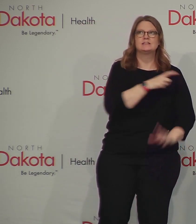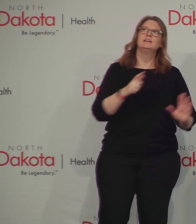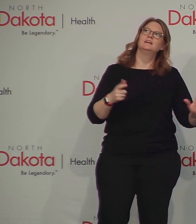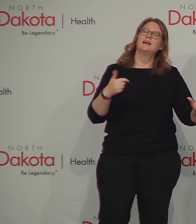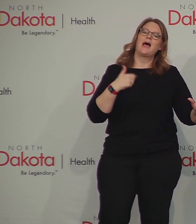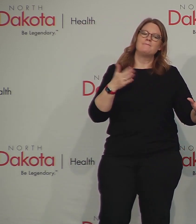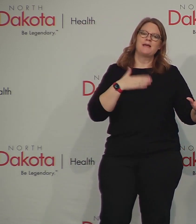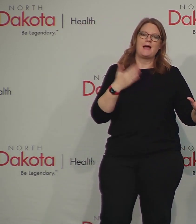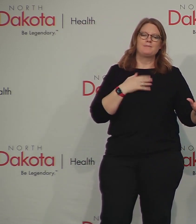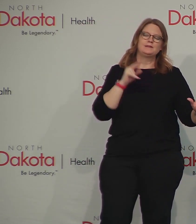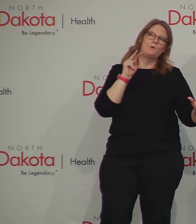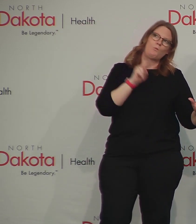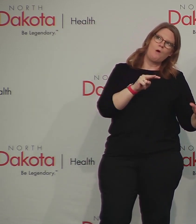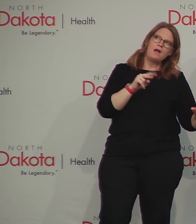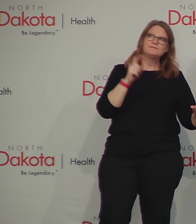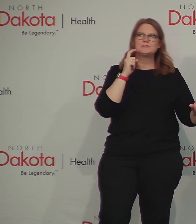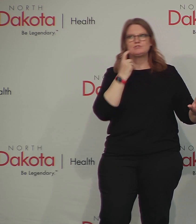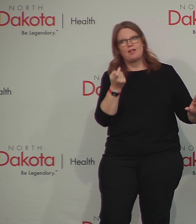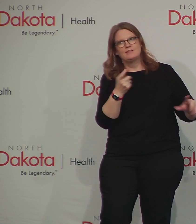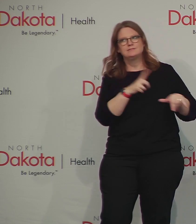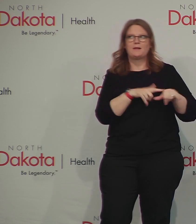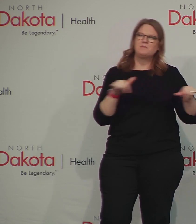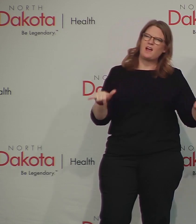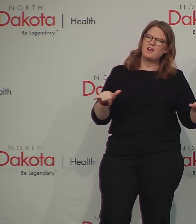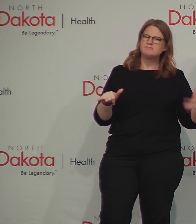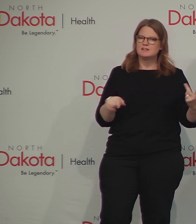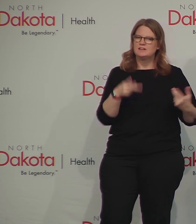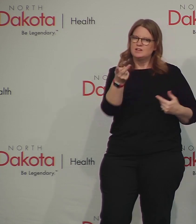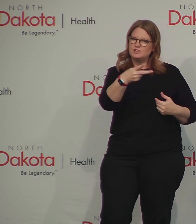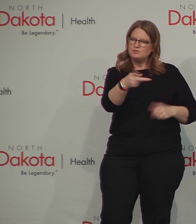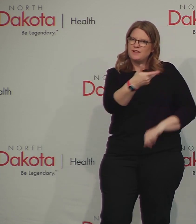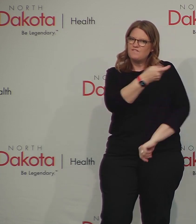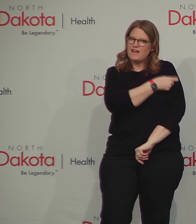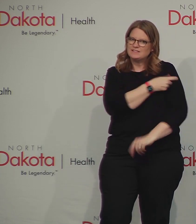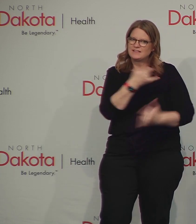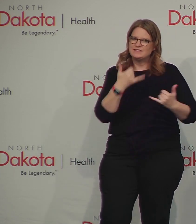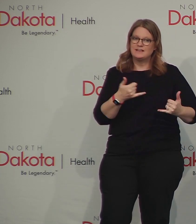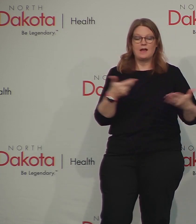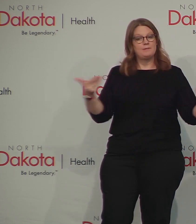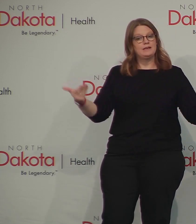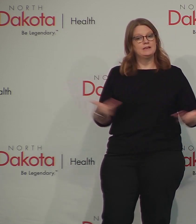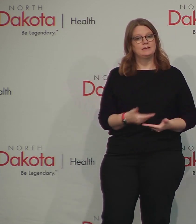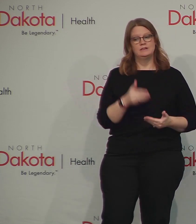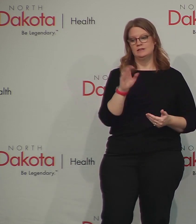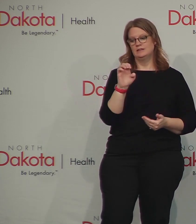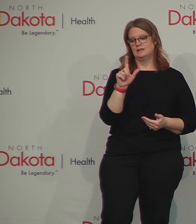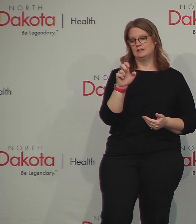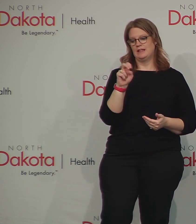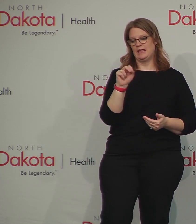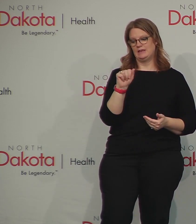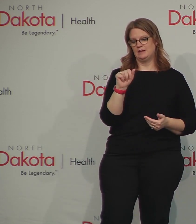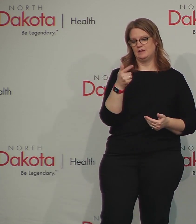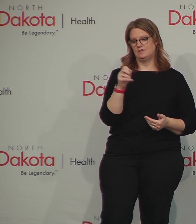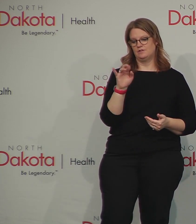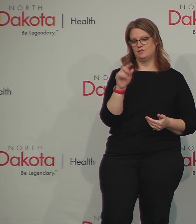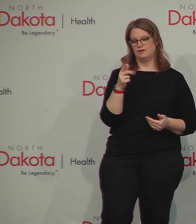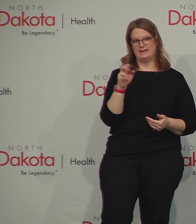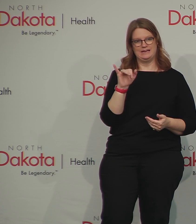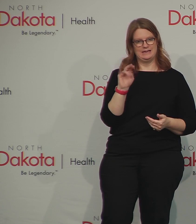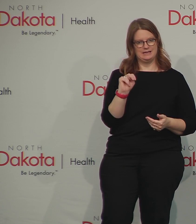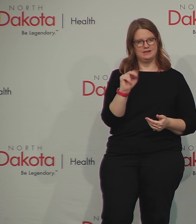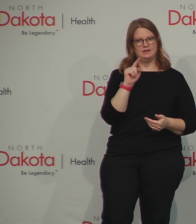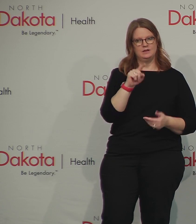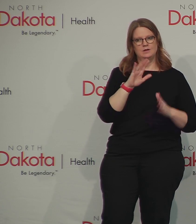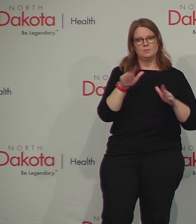I'm happy to watch you, but I am kind of jealous that you get to get vaccinated today. But I'm going to introduce Alena Goergen. She's going